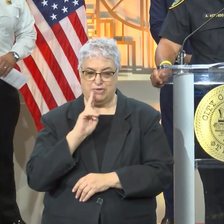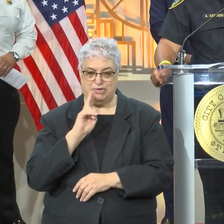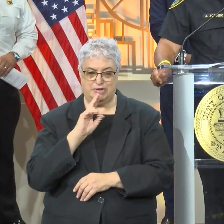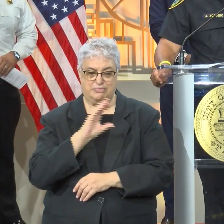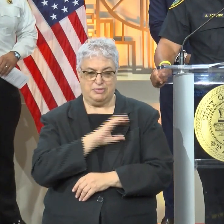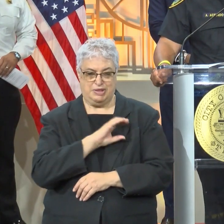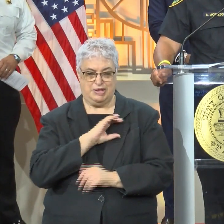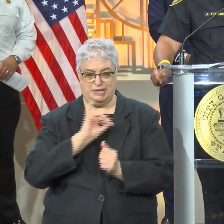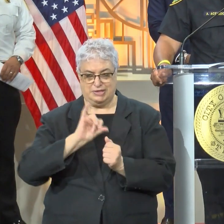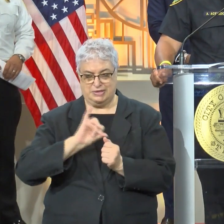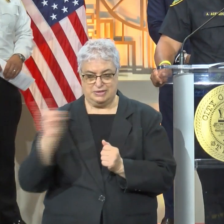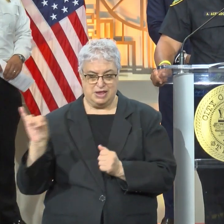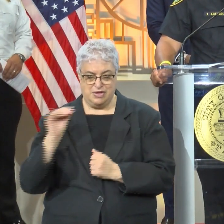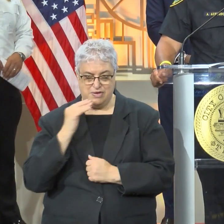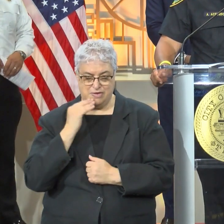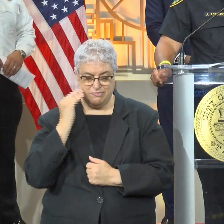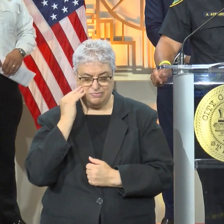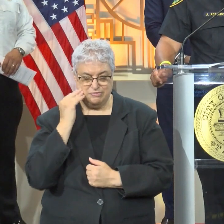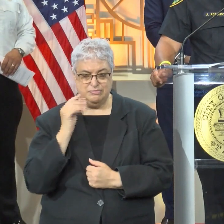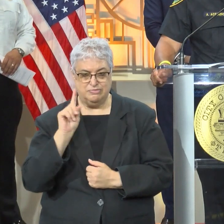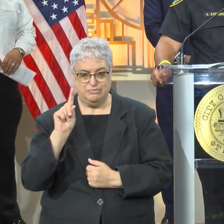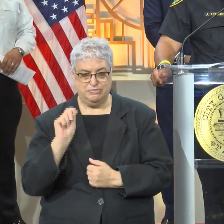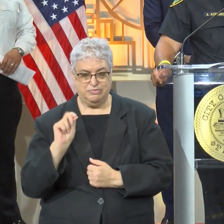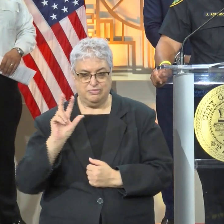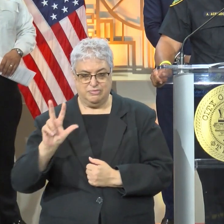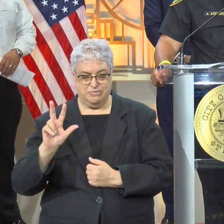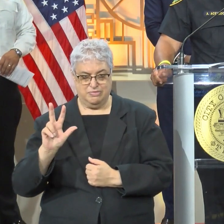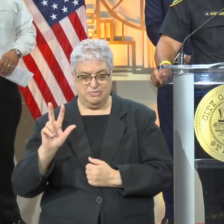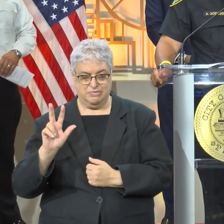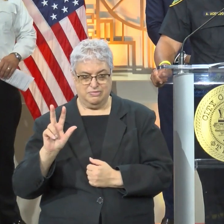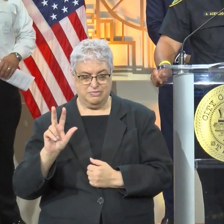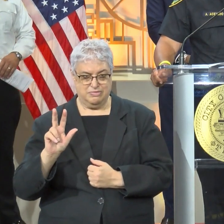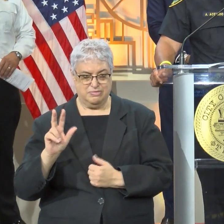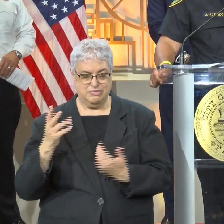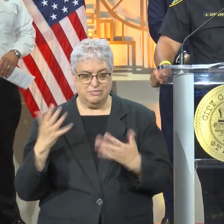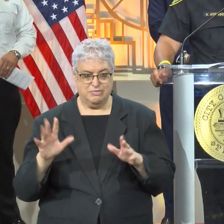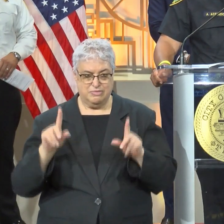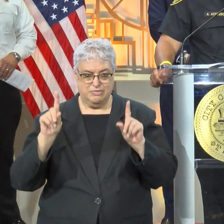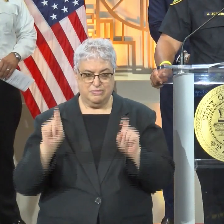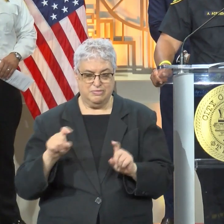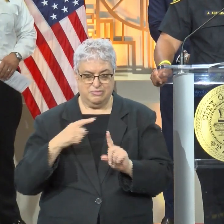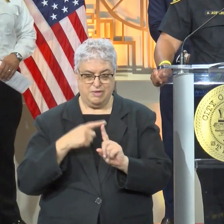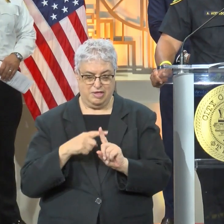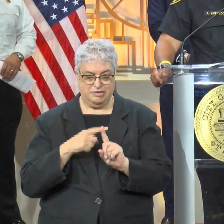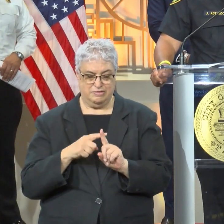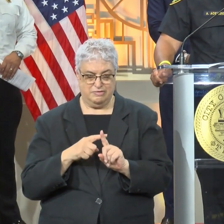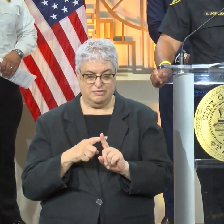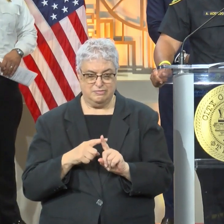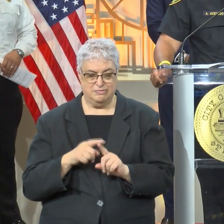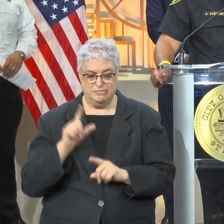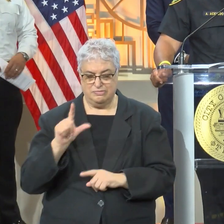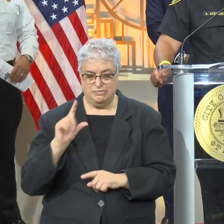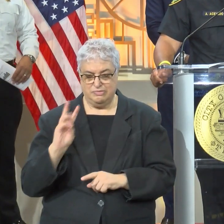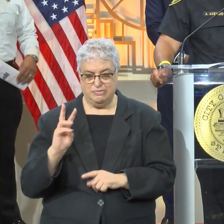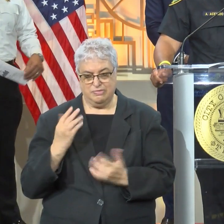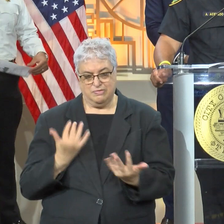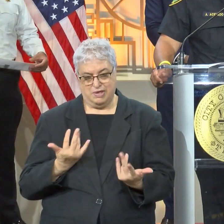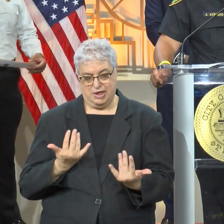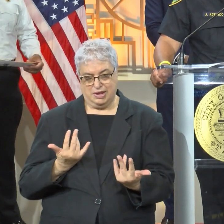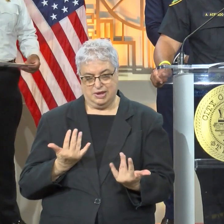that are in quarantine. 103 of those members have already tested positive, with 26